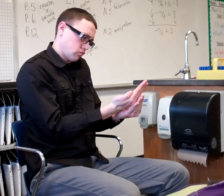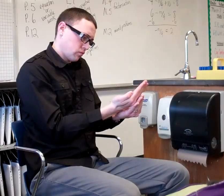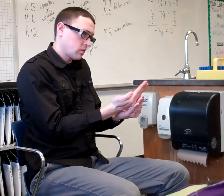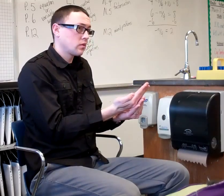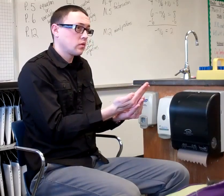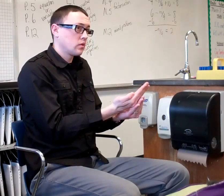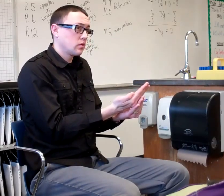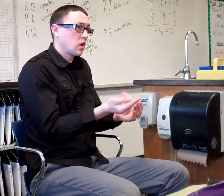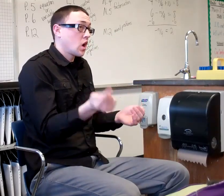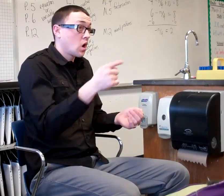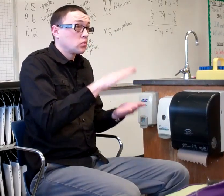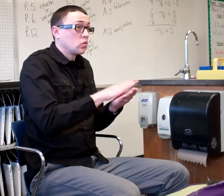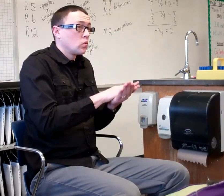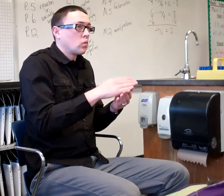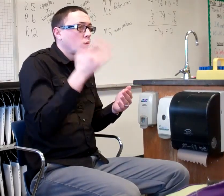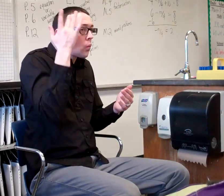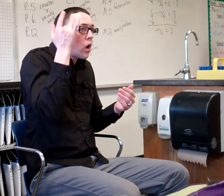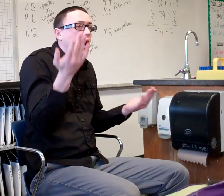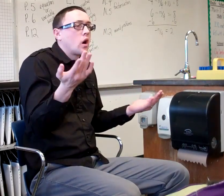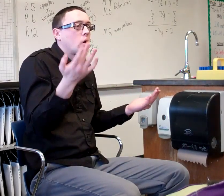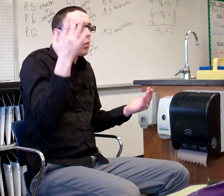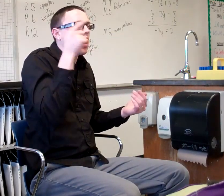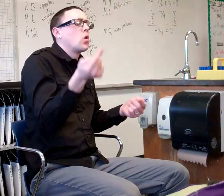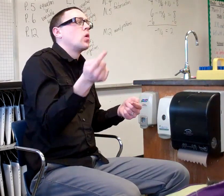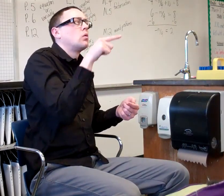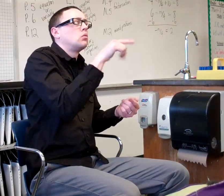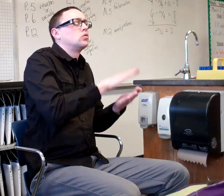Come to school for what reason? Can you tell me why you come to school?